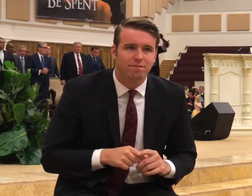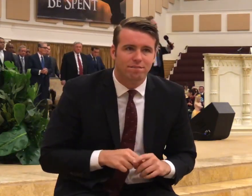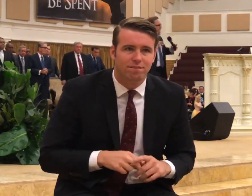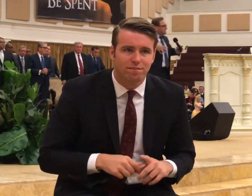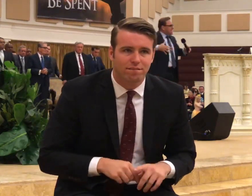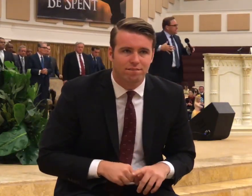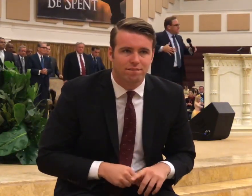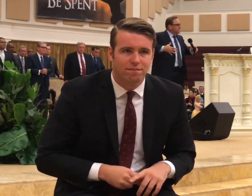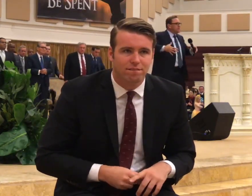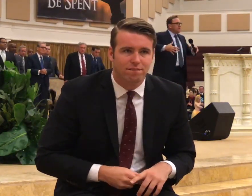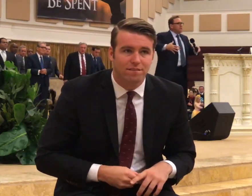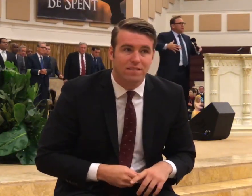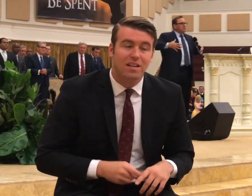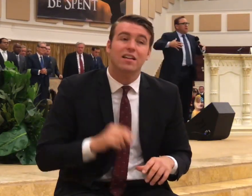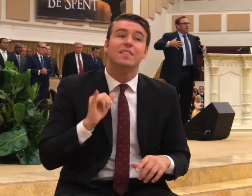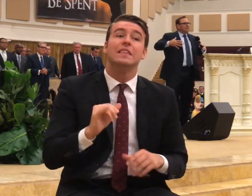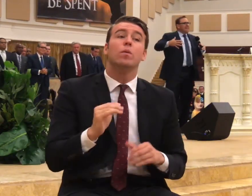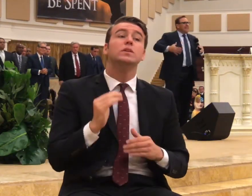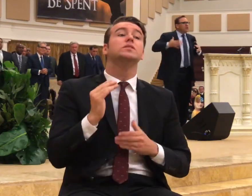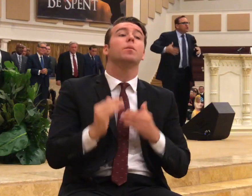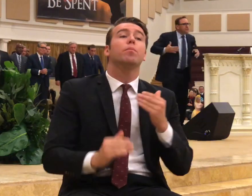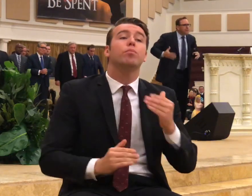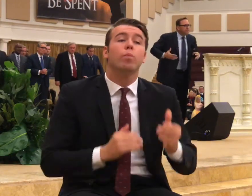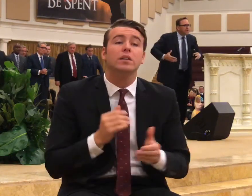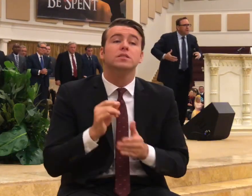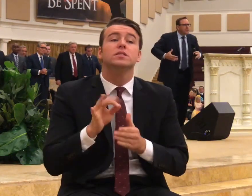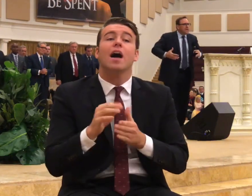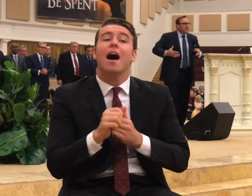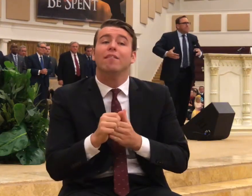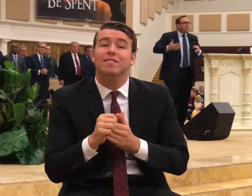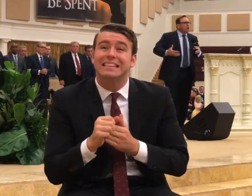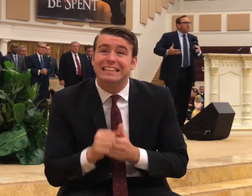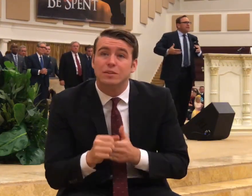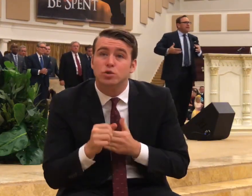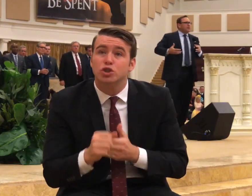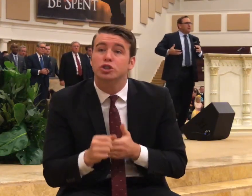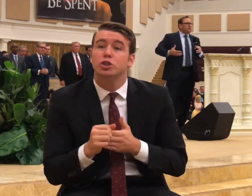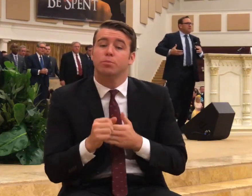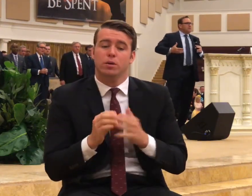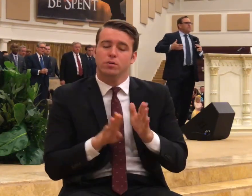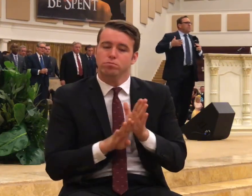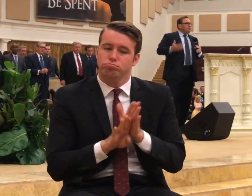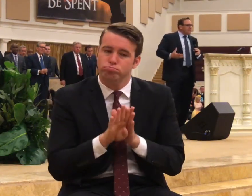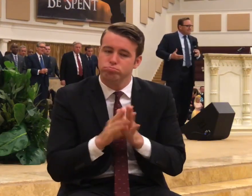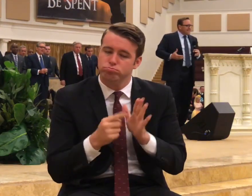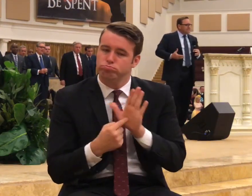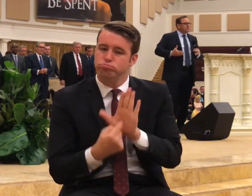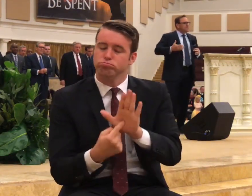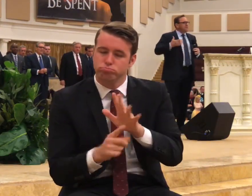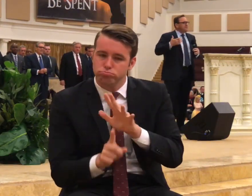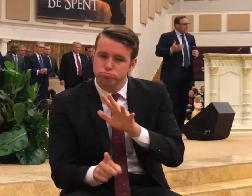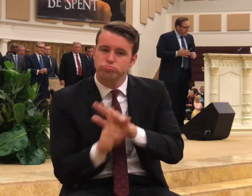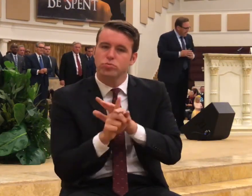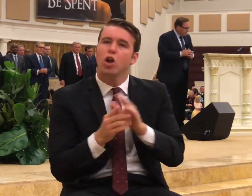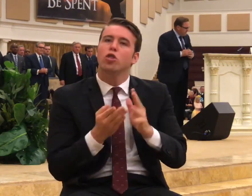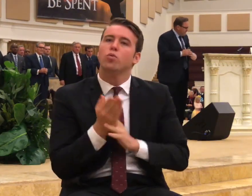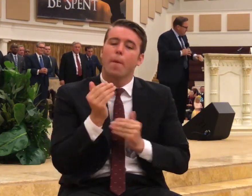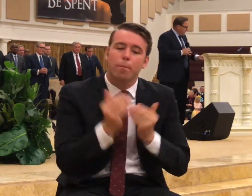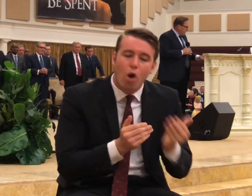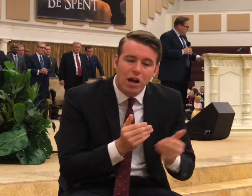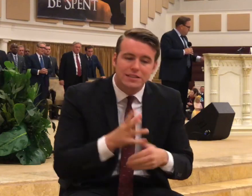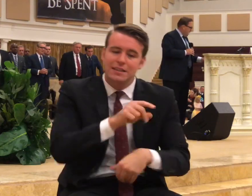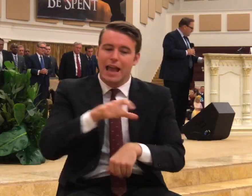It was the process of leadership emerging through process,